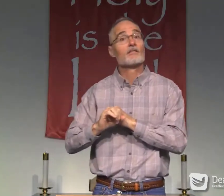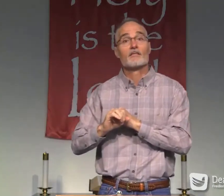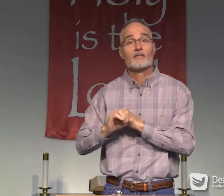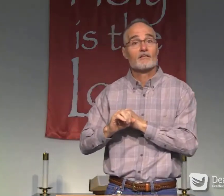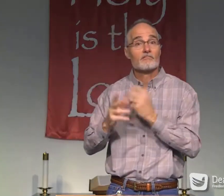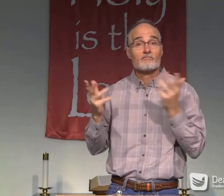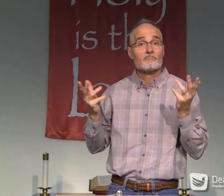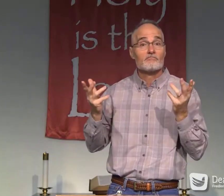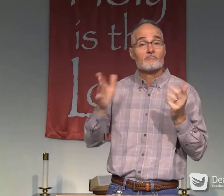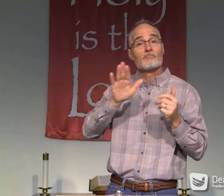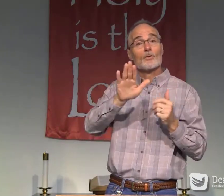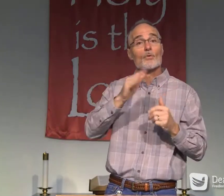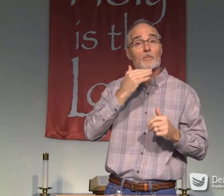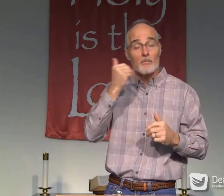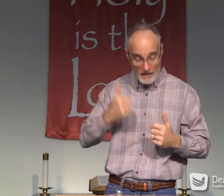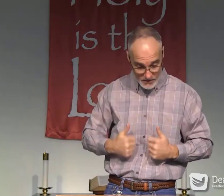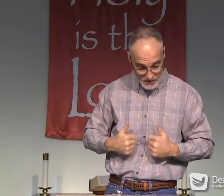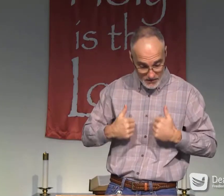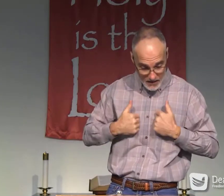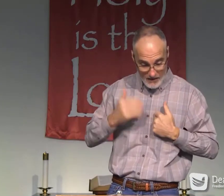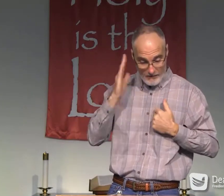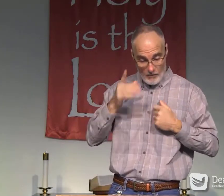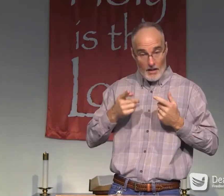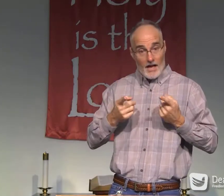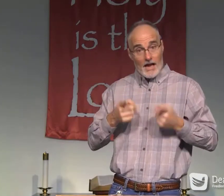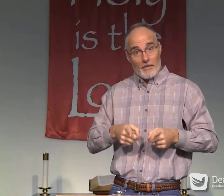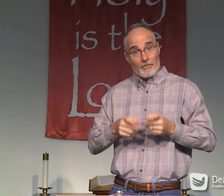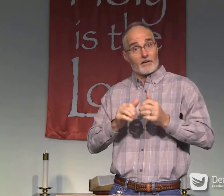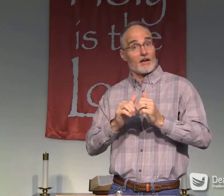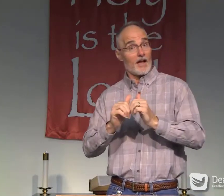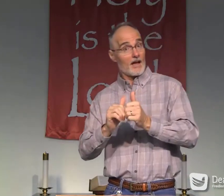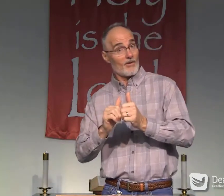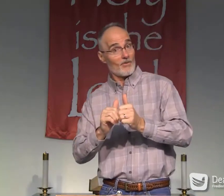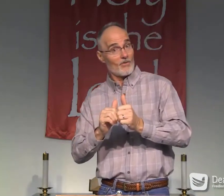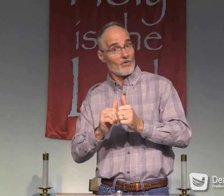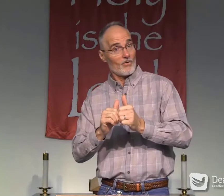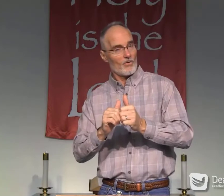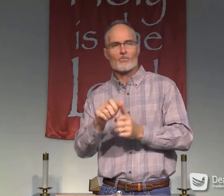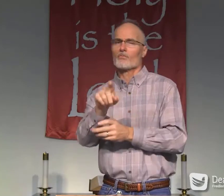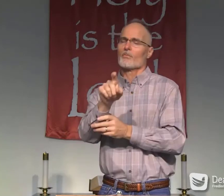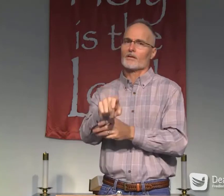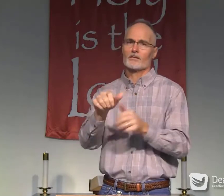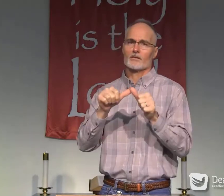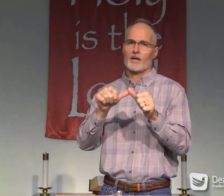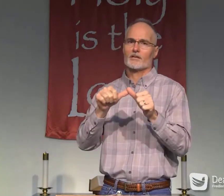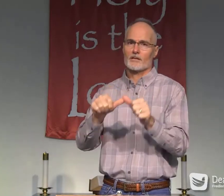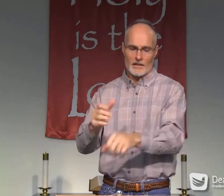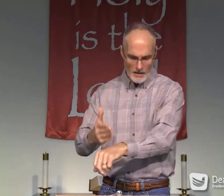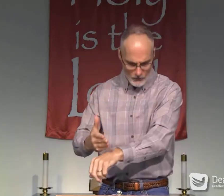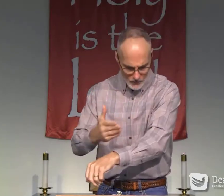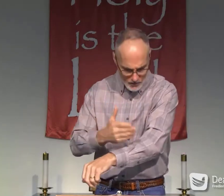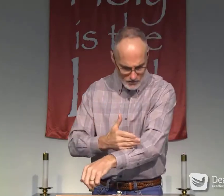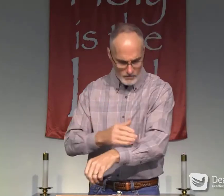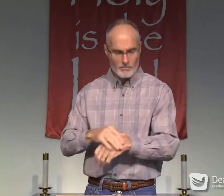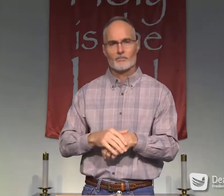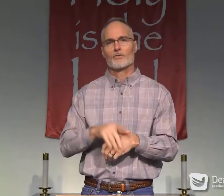neighbors participating in, what we see in commercials, all teaches us that our best life